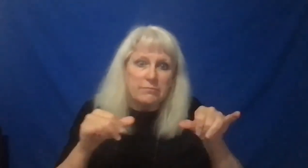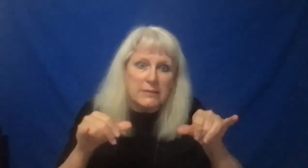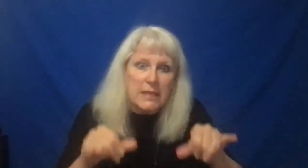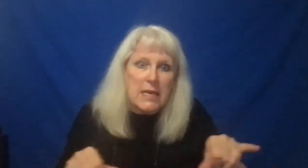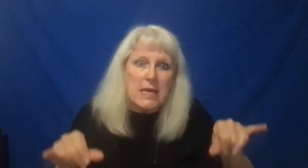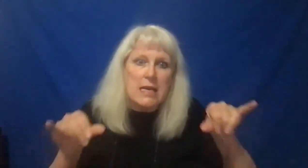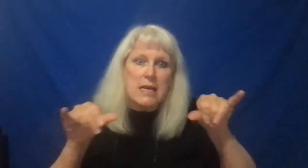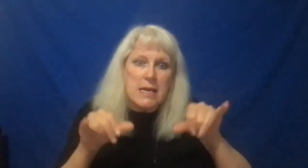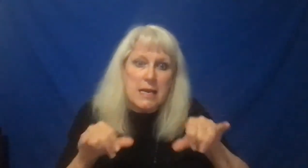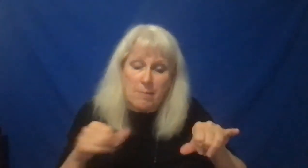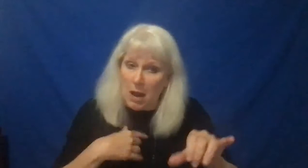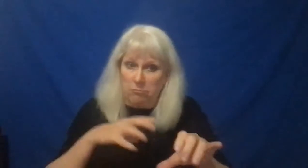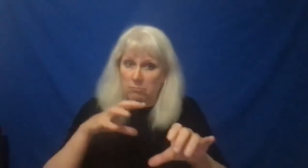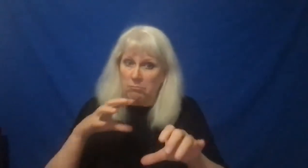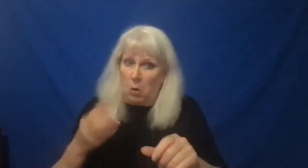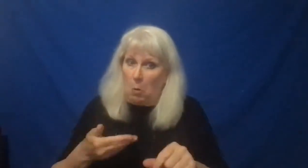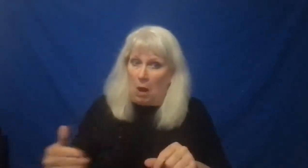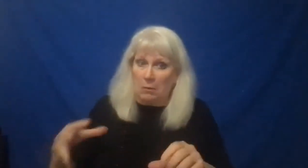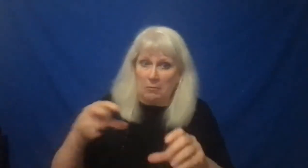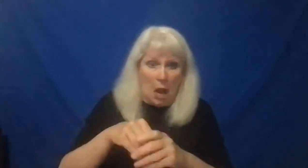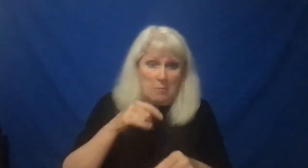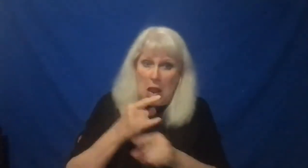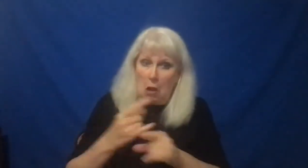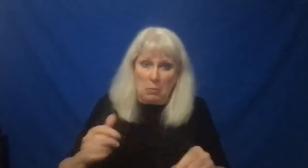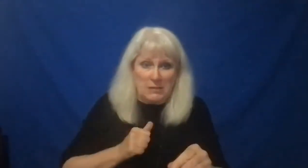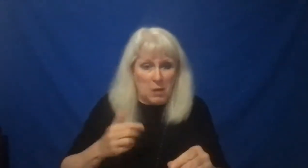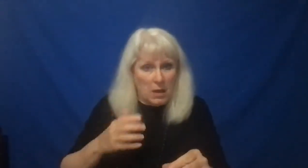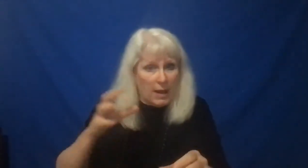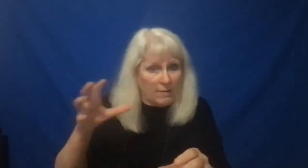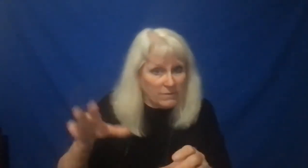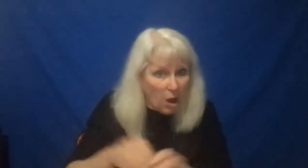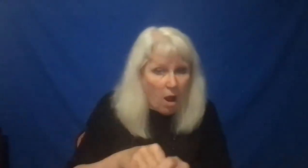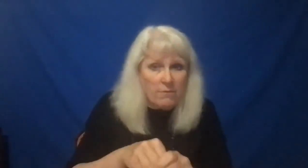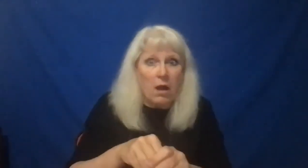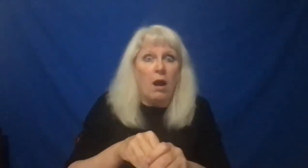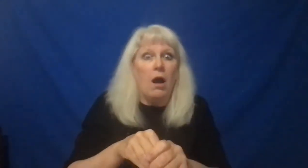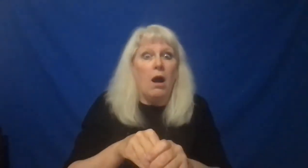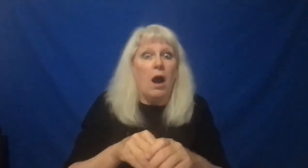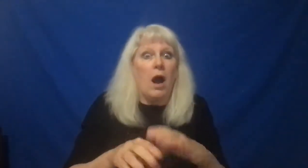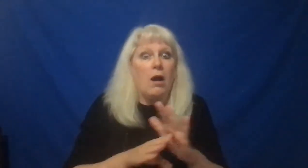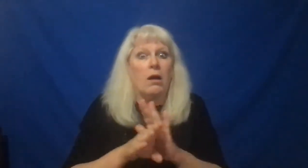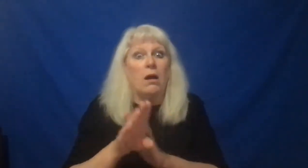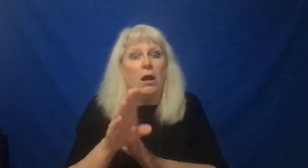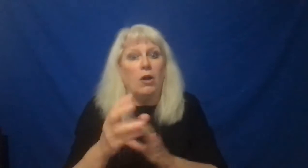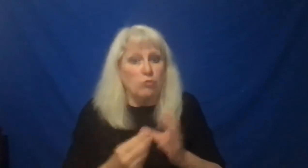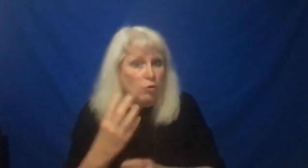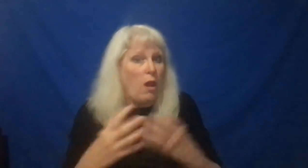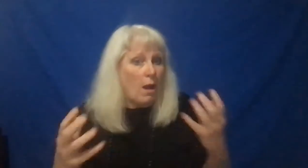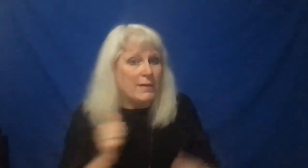most importantly, experiencing the fellowship. I have grown tremendously, and I'm honored. I truly am